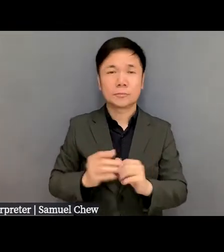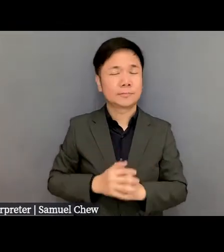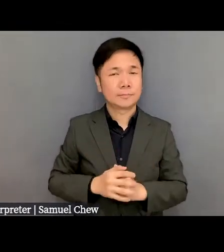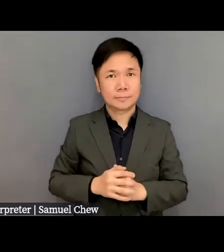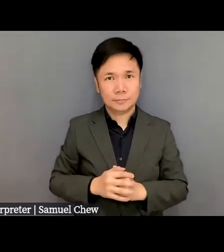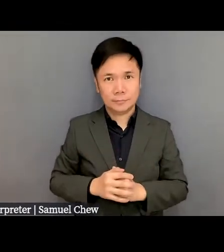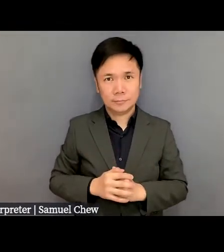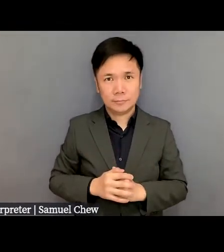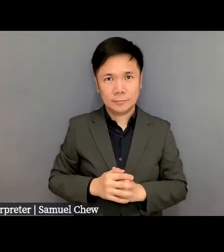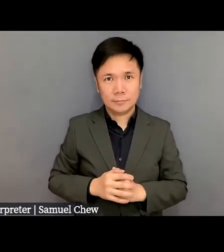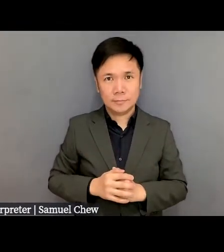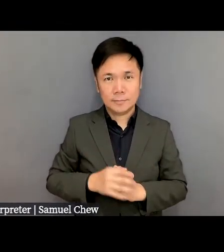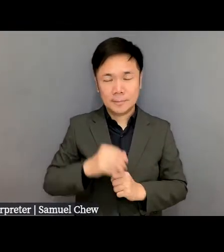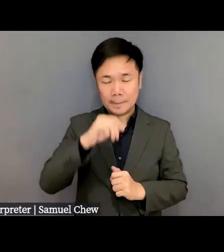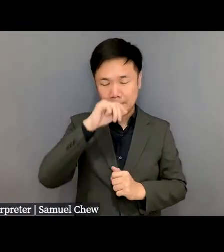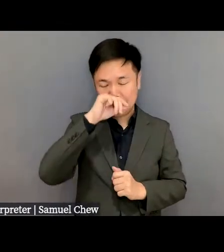that